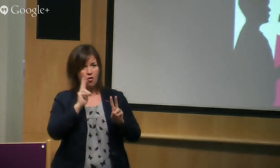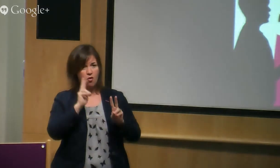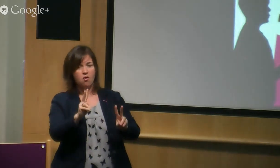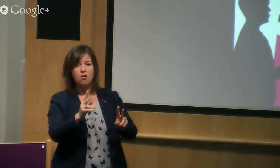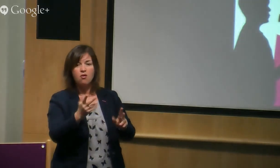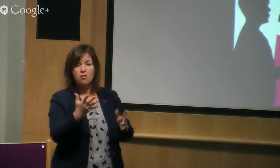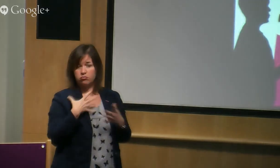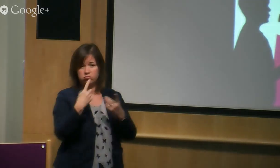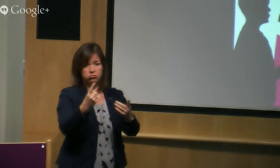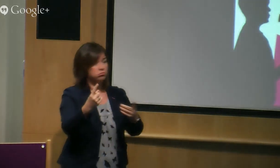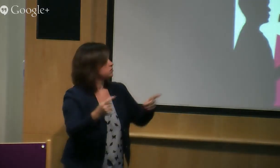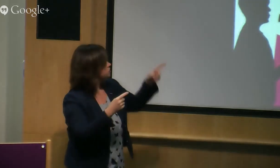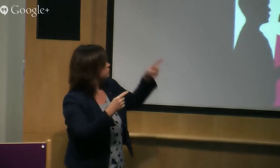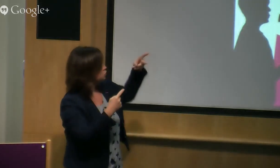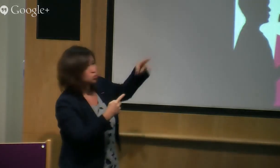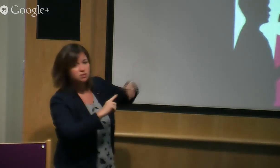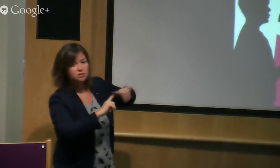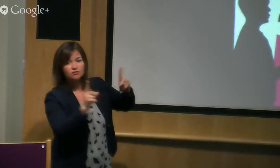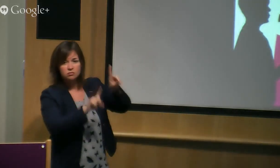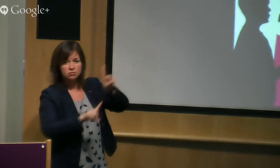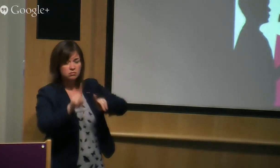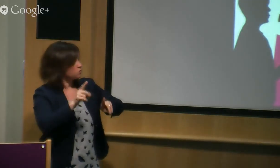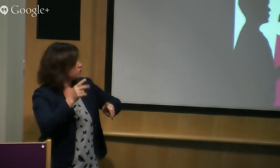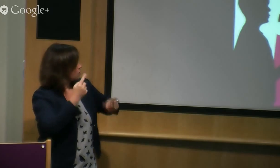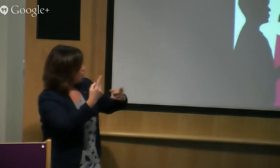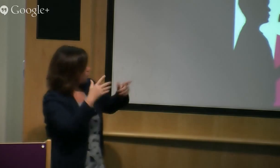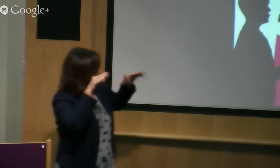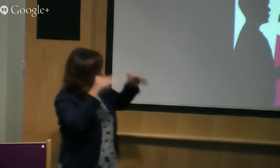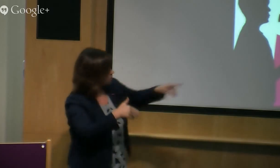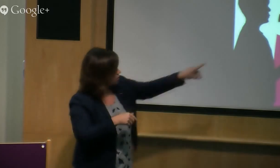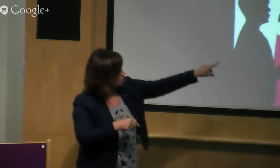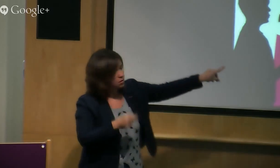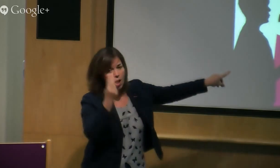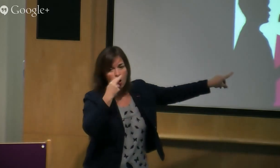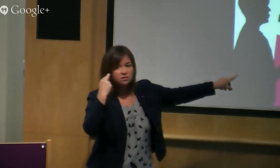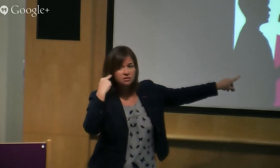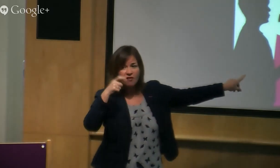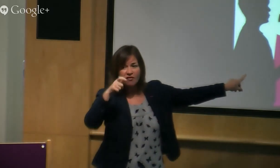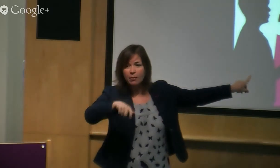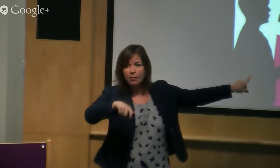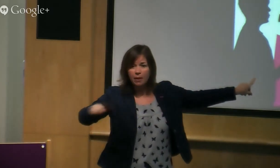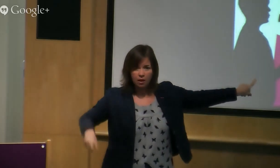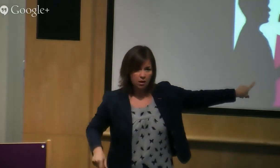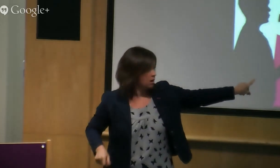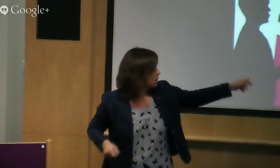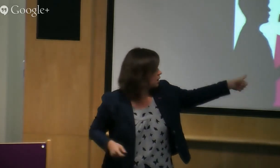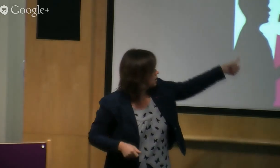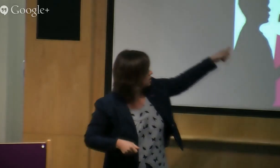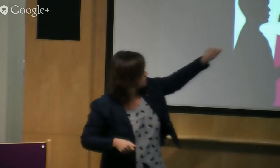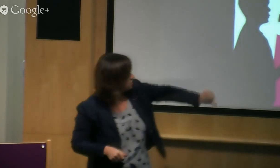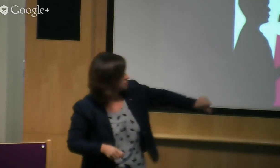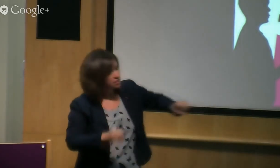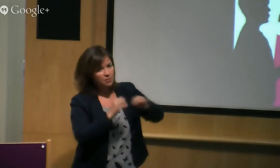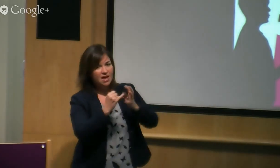our exhibitors what the way is there. We then have a fringe meeting, and the fringe meetings will